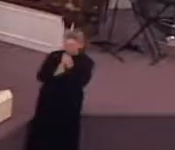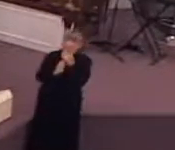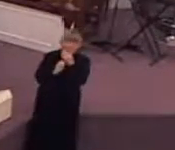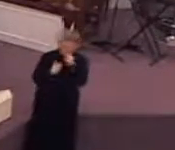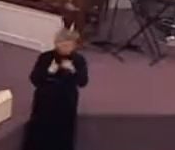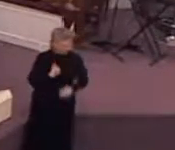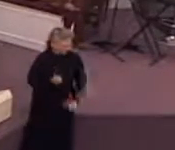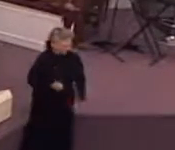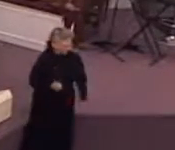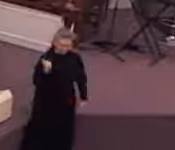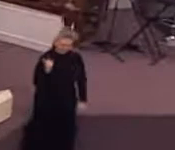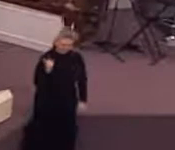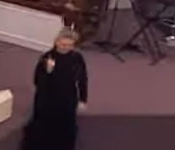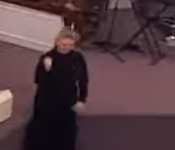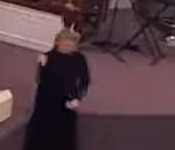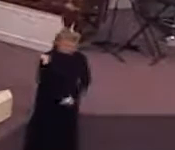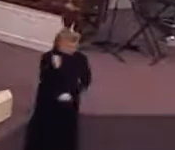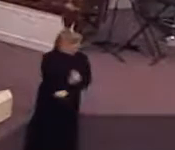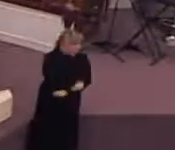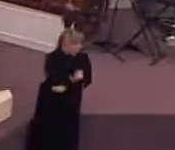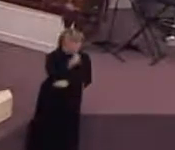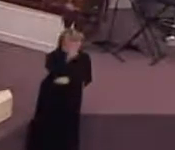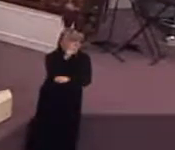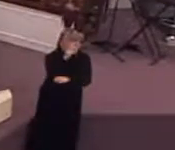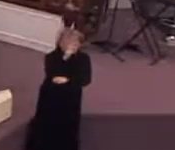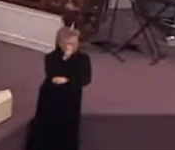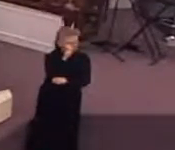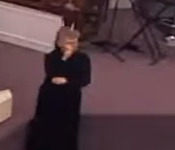I refuse to be defeated by the enemy.